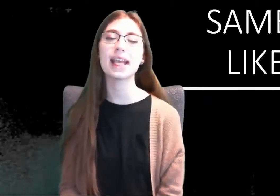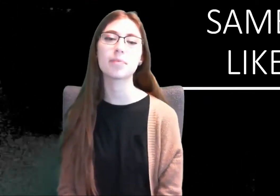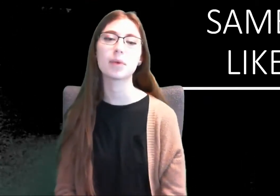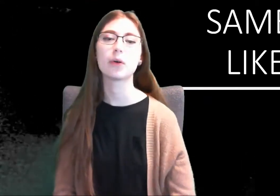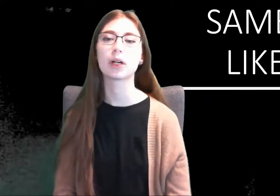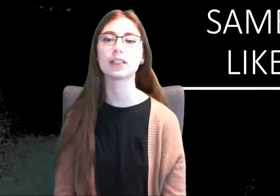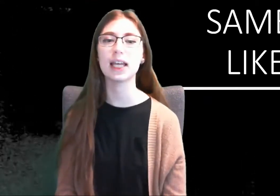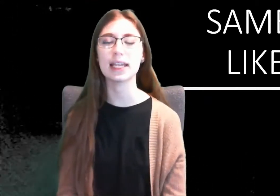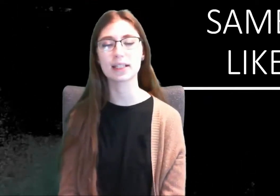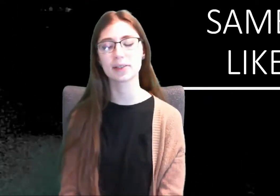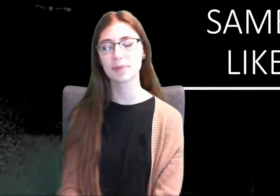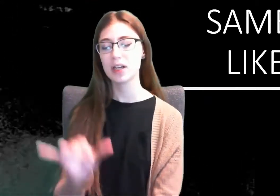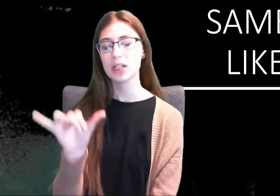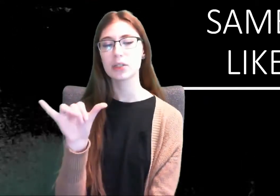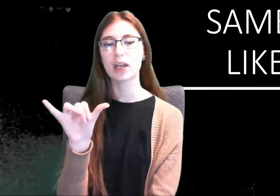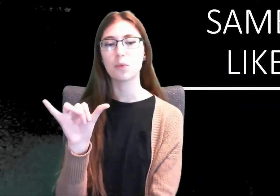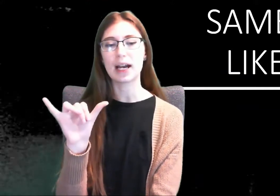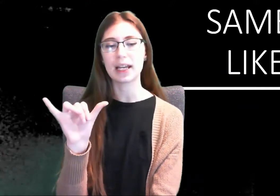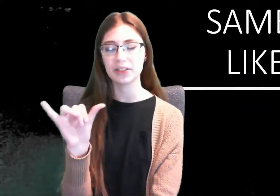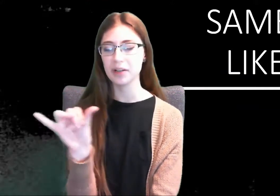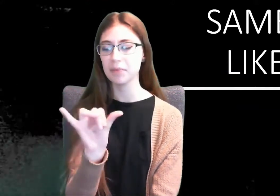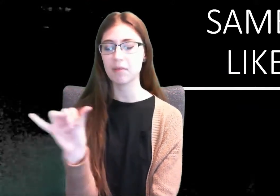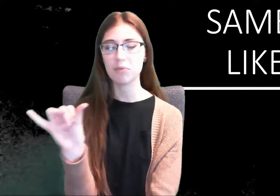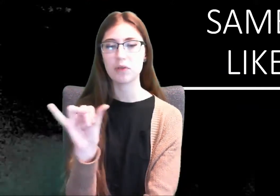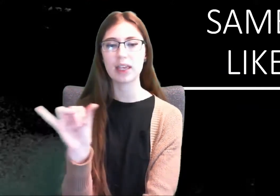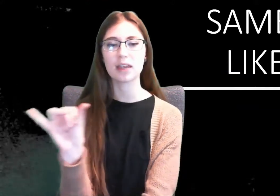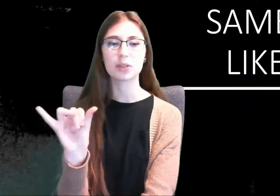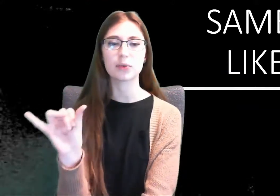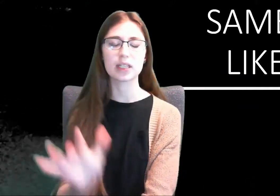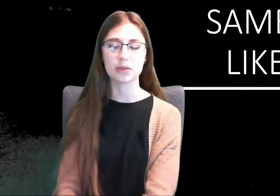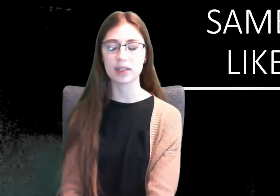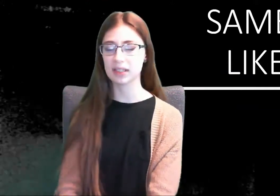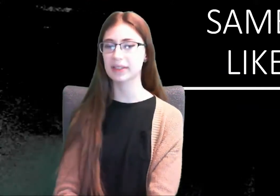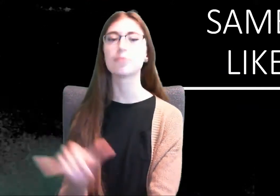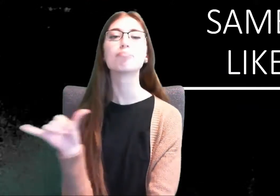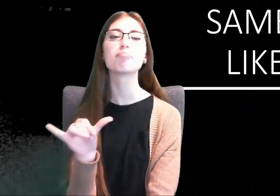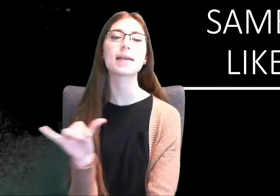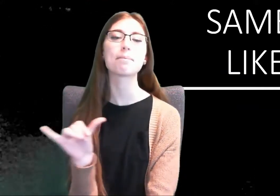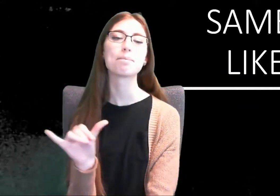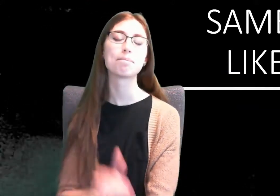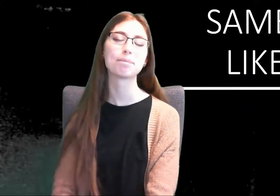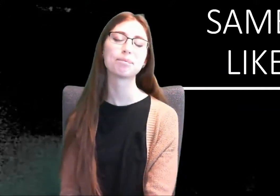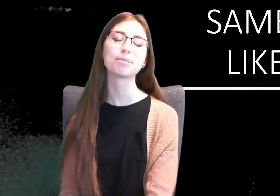Same or like, doing that Y handshake and moving it in between two things. So same,